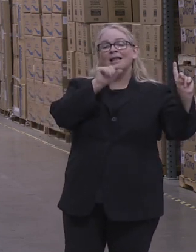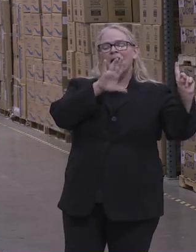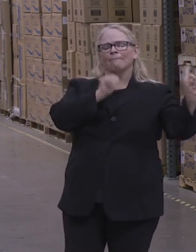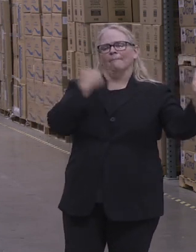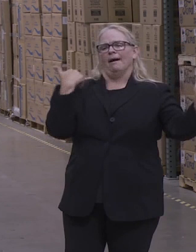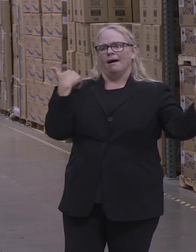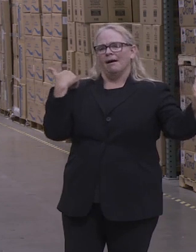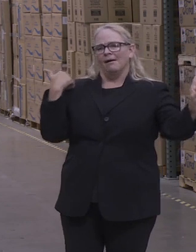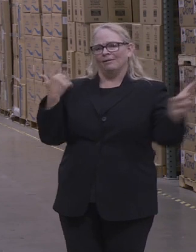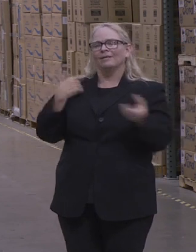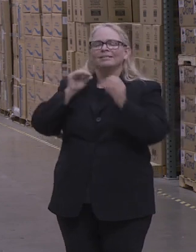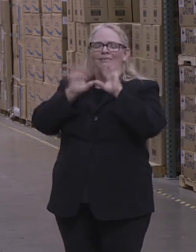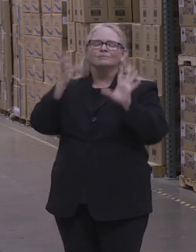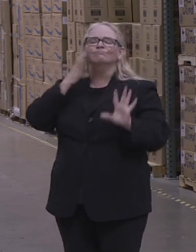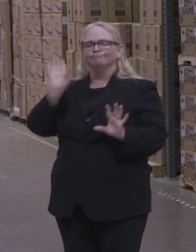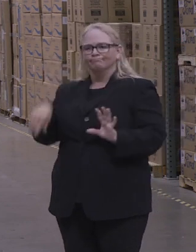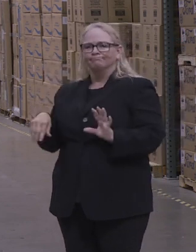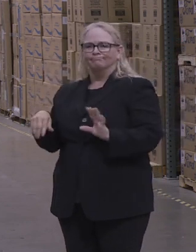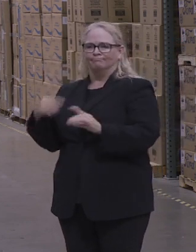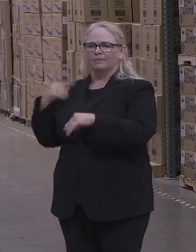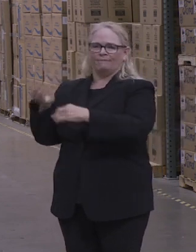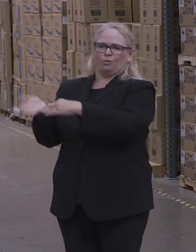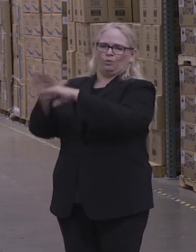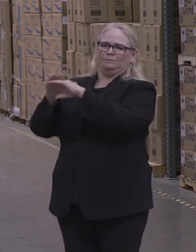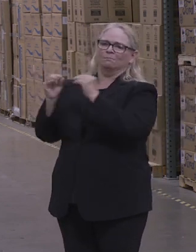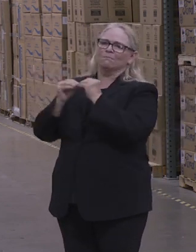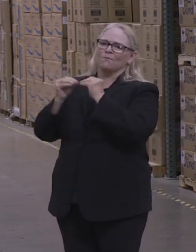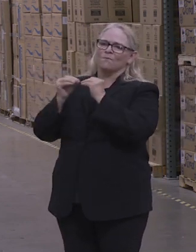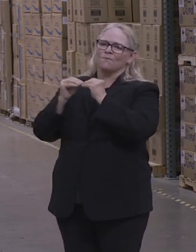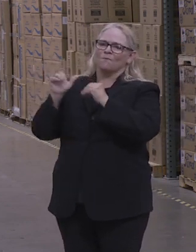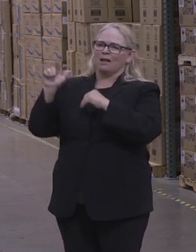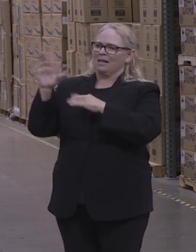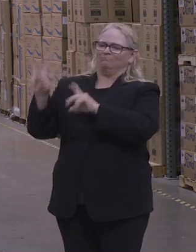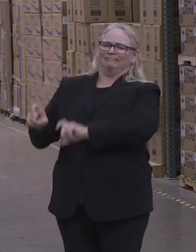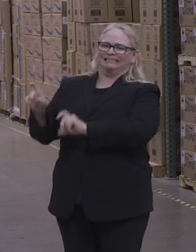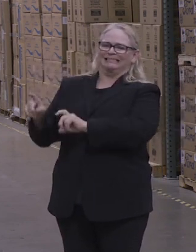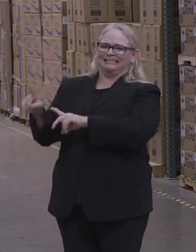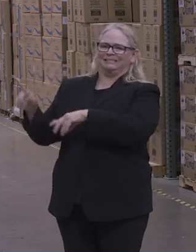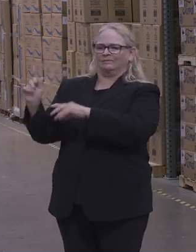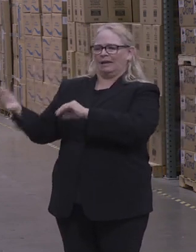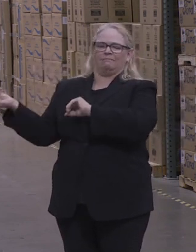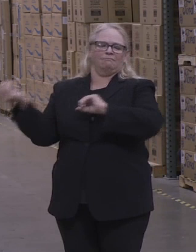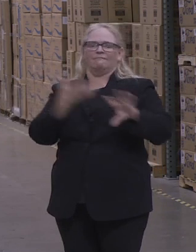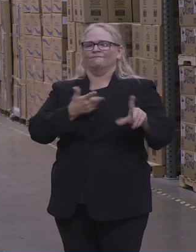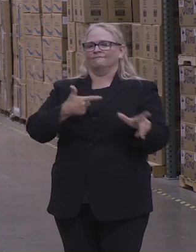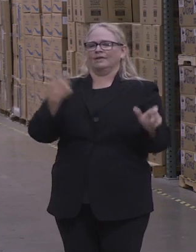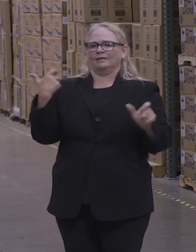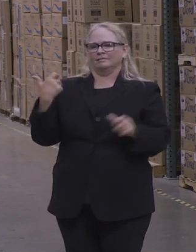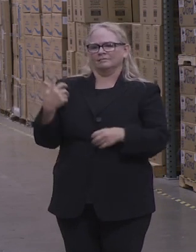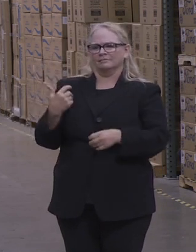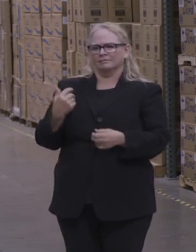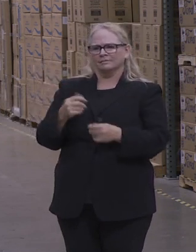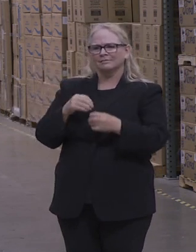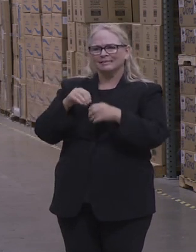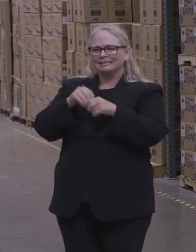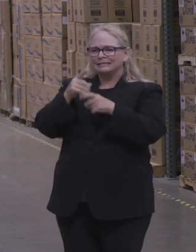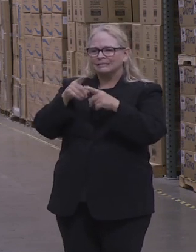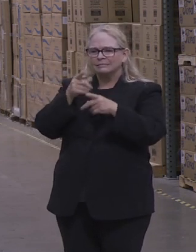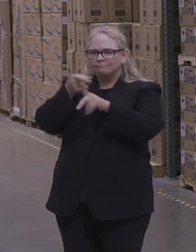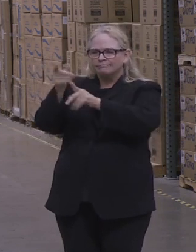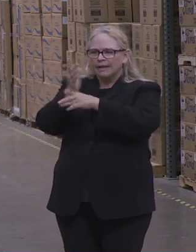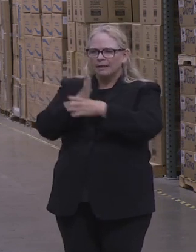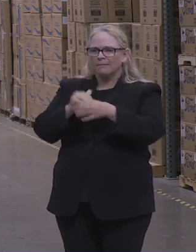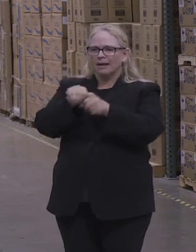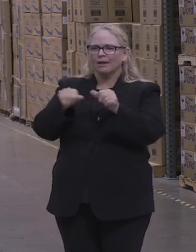need to do more, to increase significantly the total number of tests and the targeted nature of the tests and the